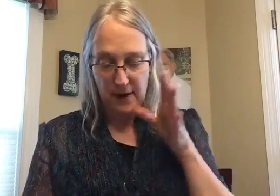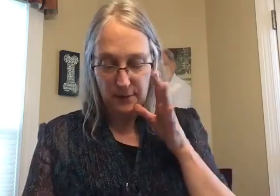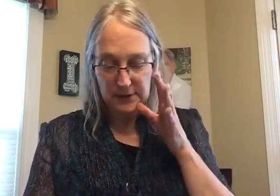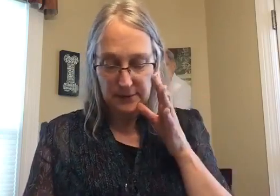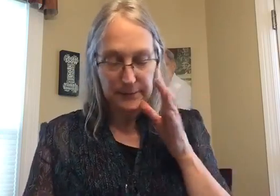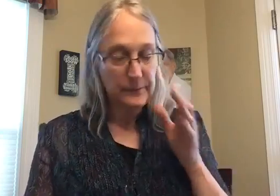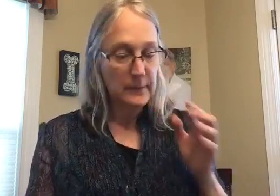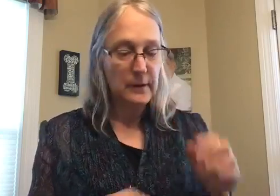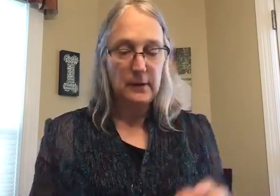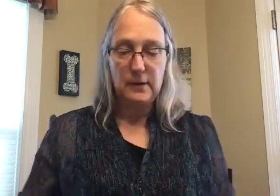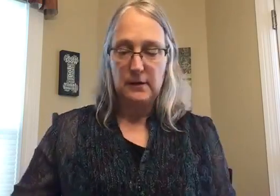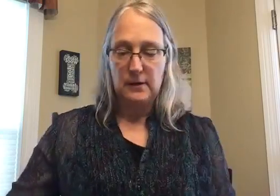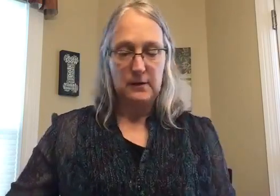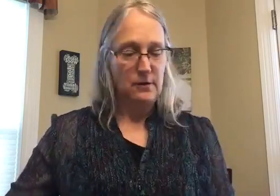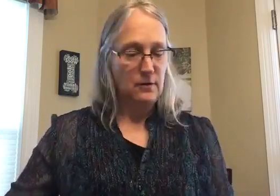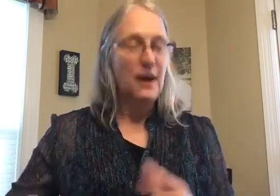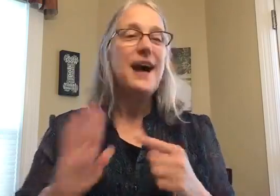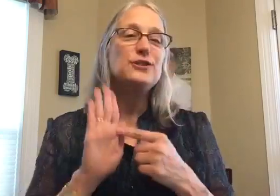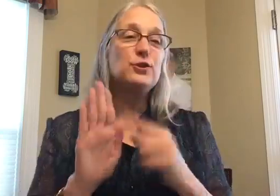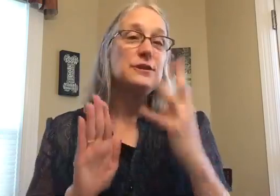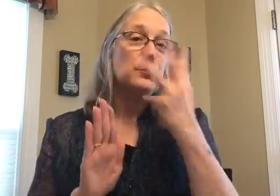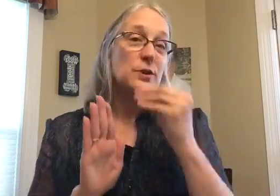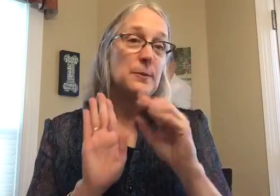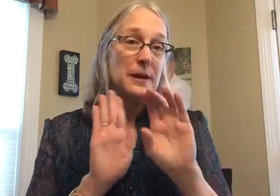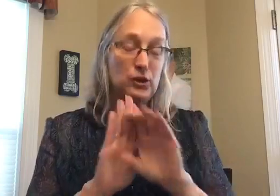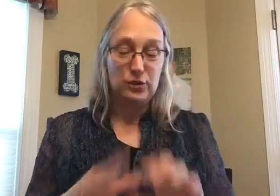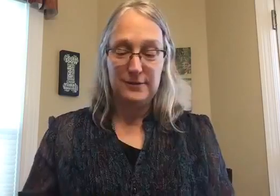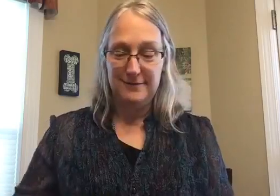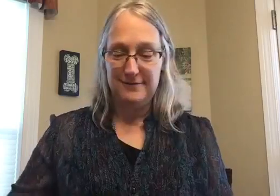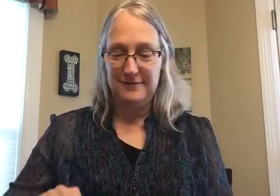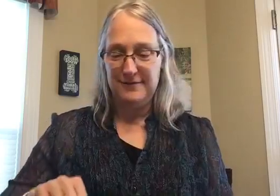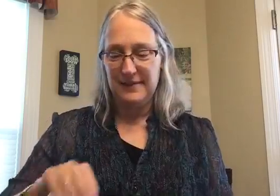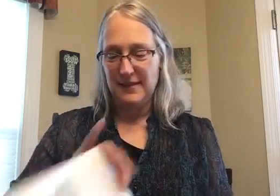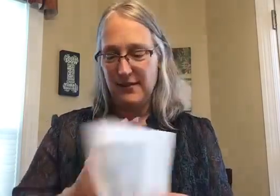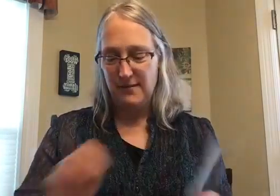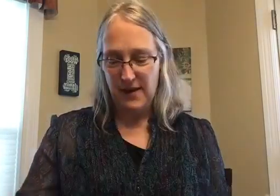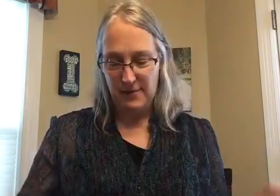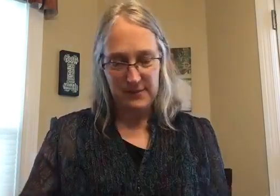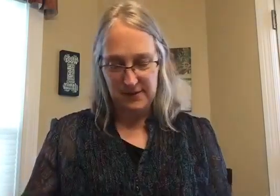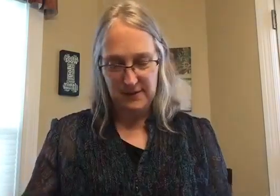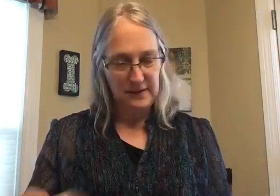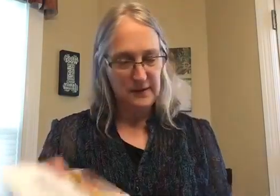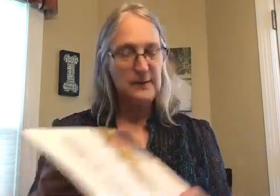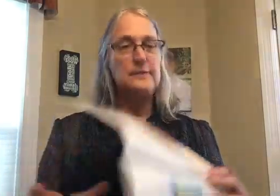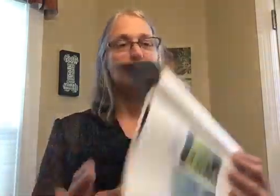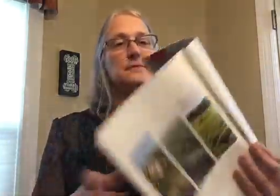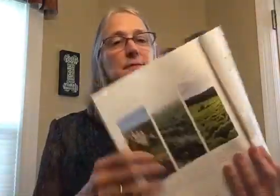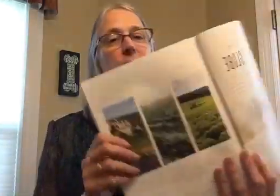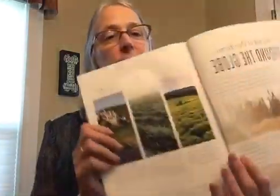farms. So I'll show you some pretty pictures of the farms.